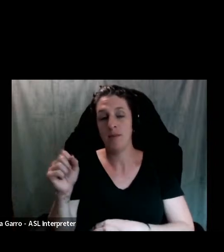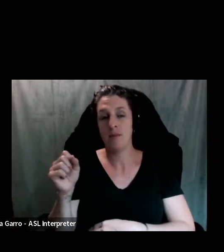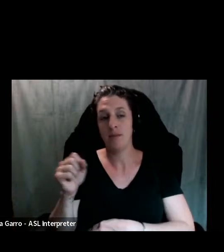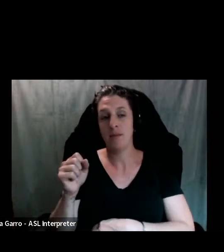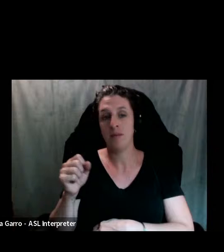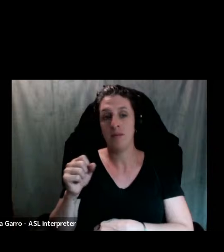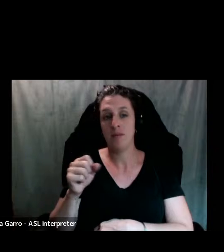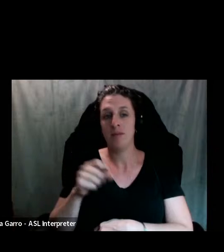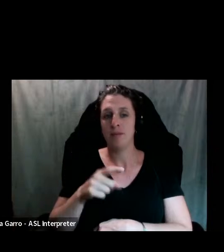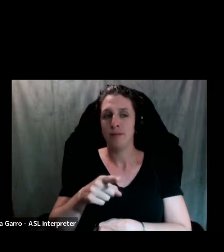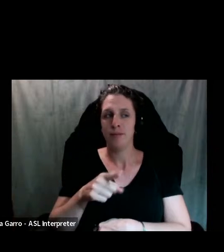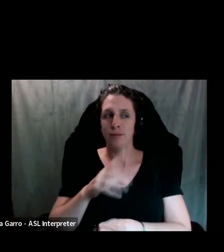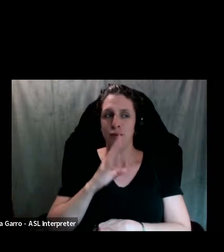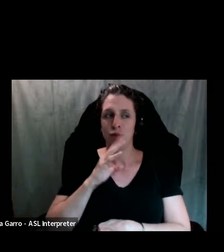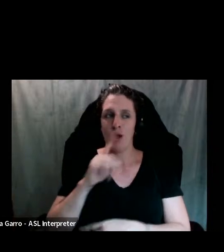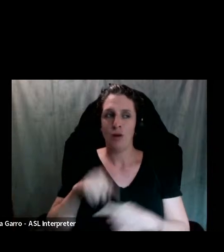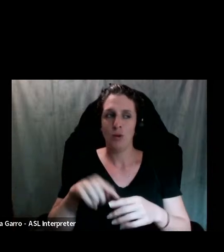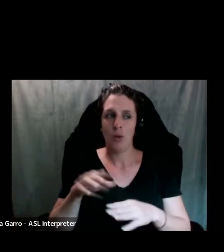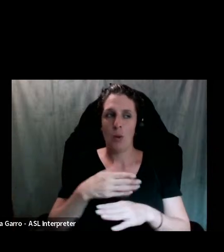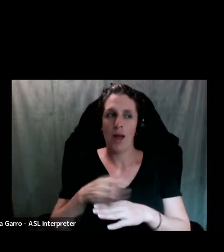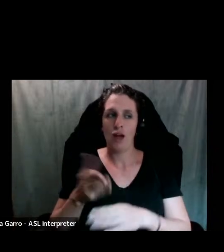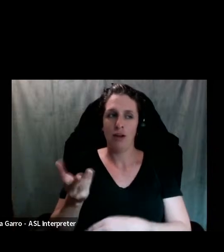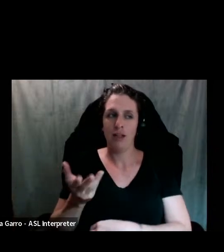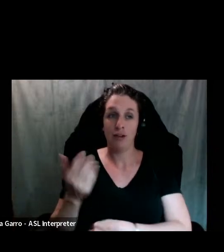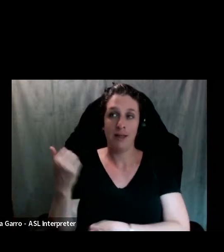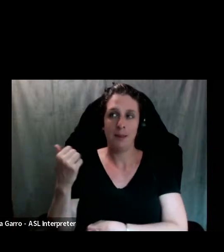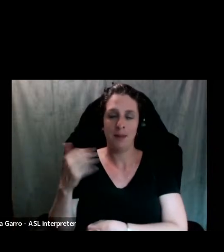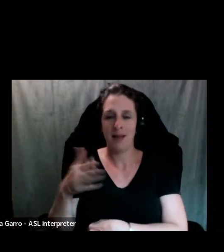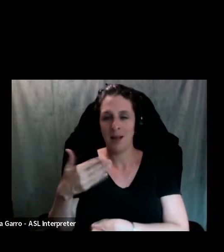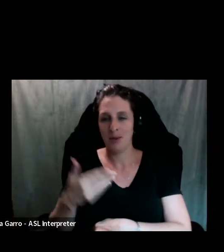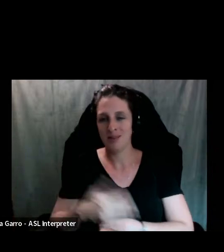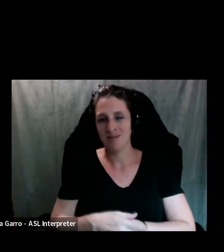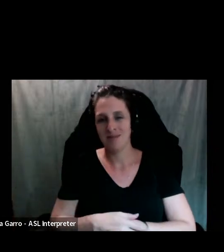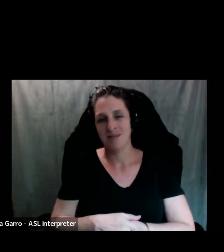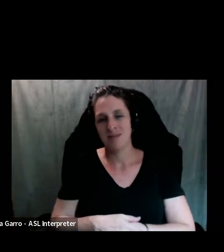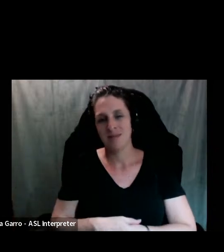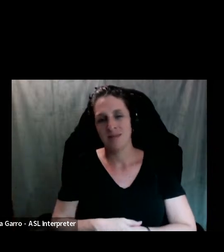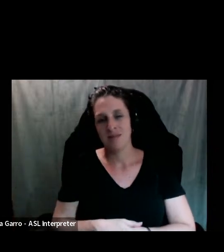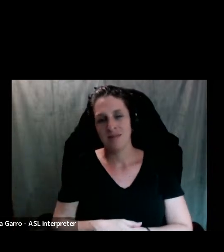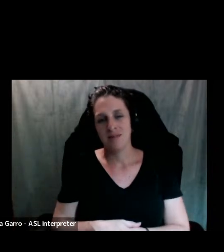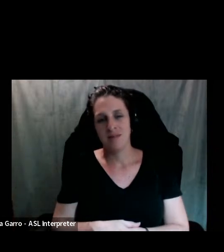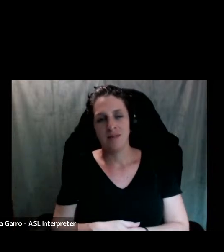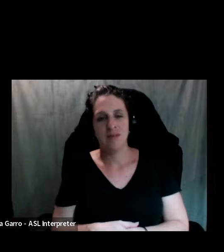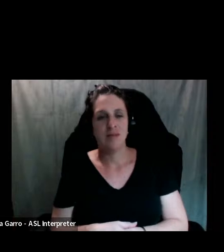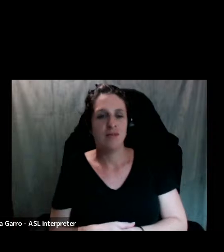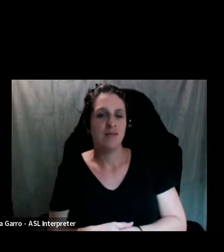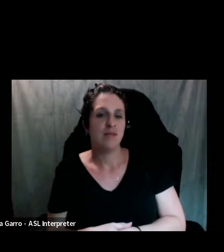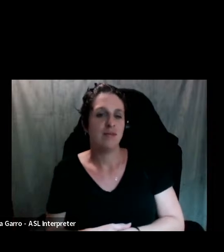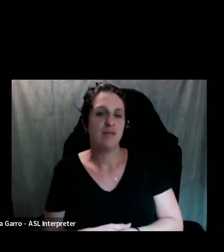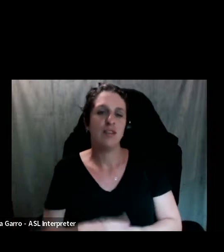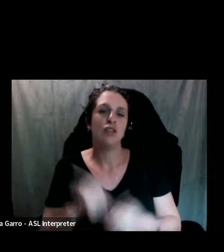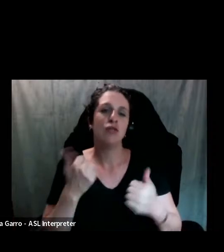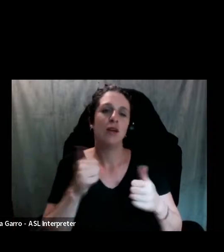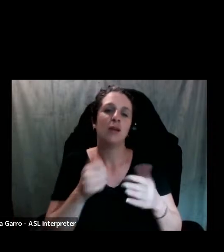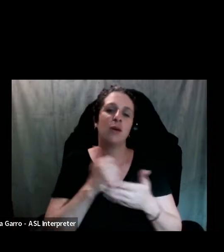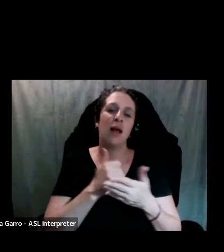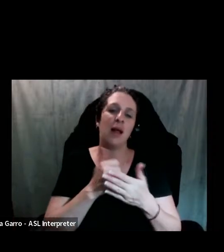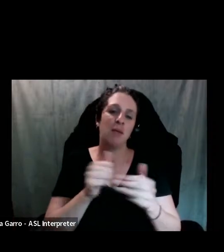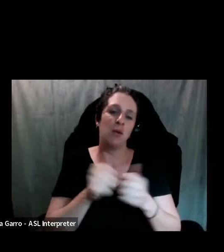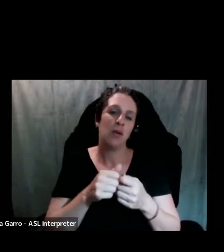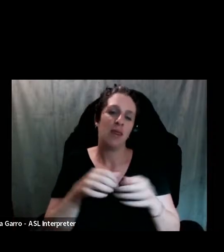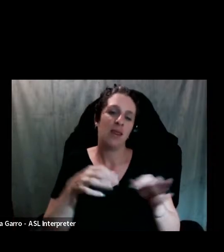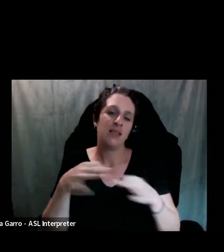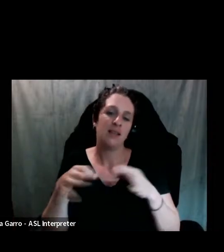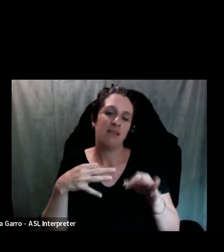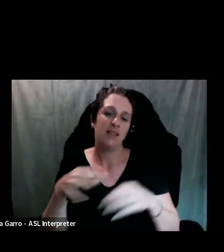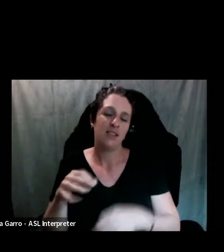You're talking to the choir here. I am anyway. trying to help them with the definition of. Yeah.